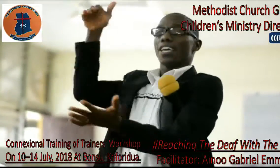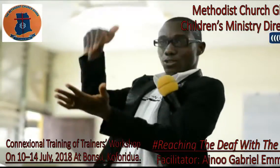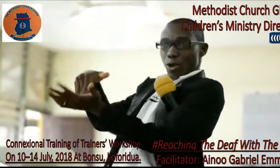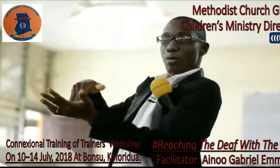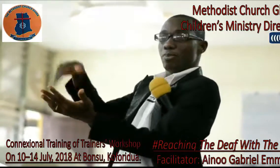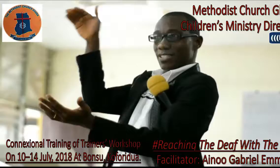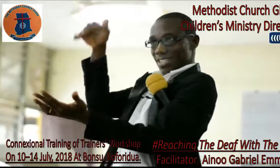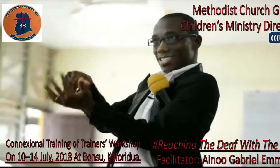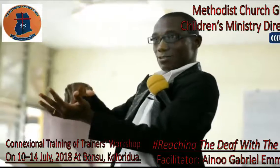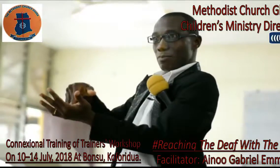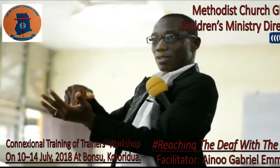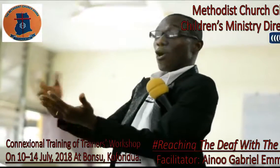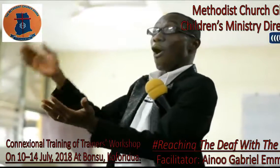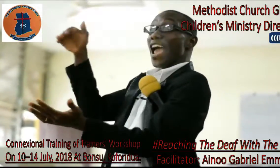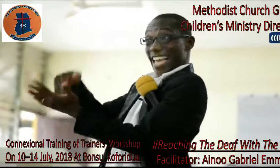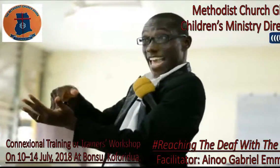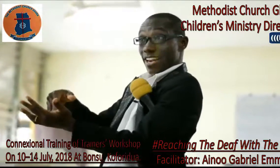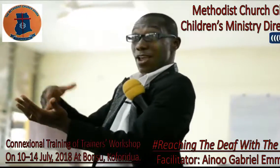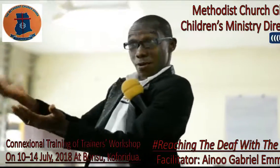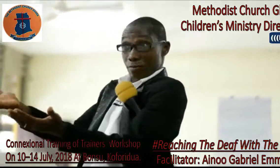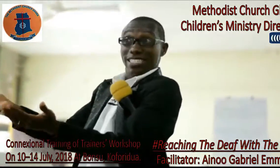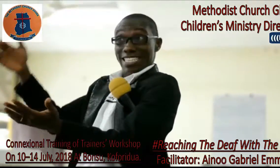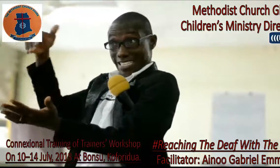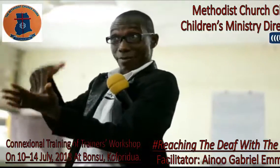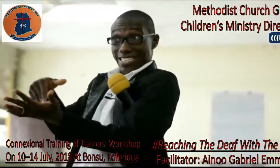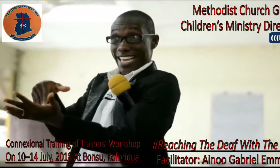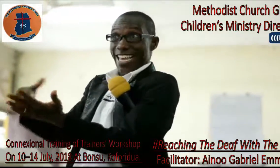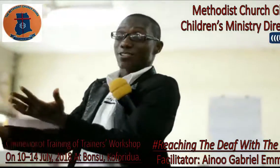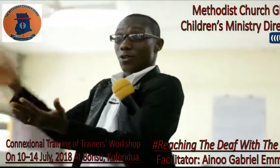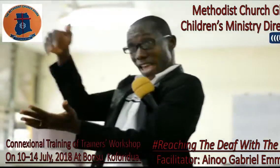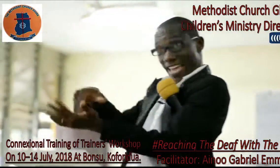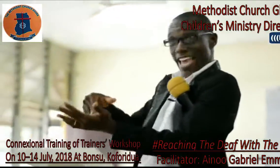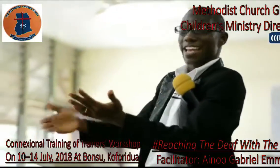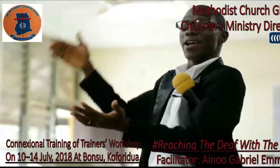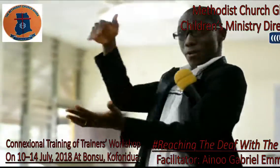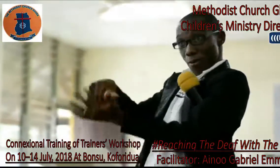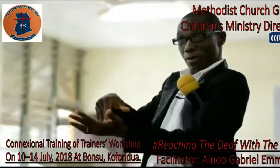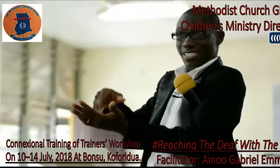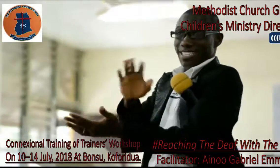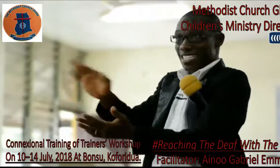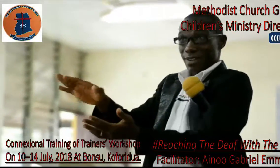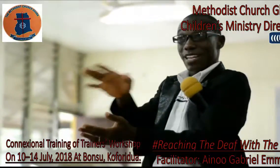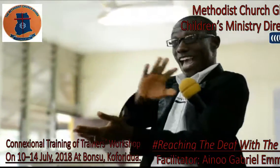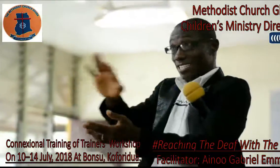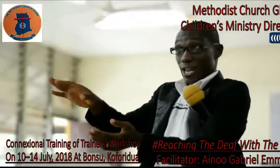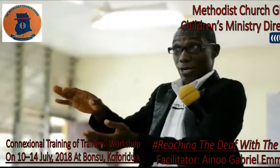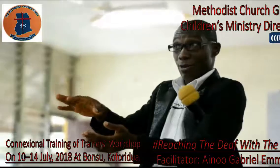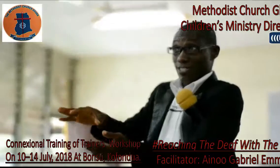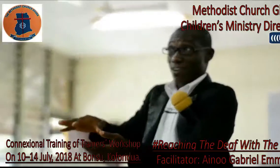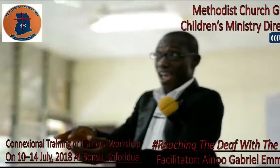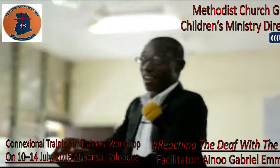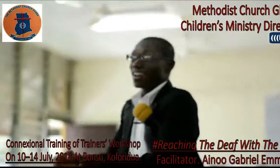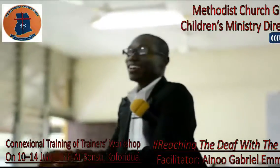So repeat, this is repeat, or again, repeat the same as again, so again, repeat the same, they are synonymous, alright?